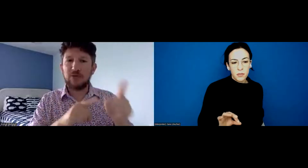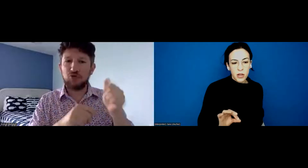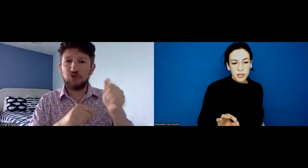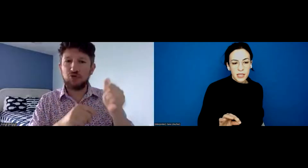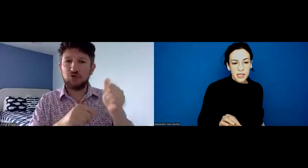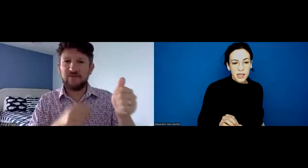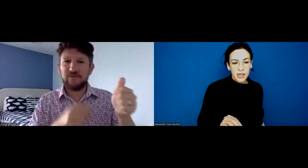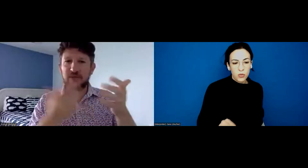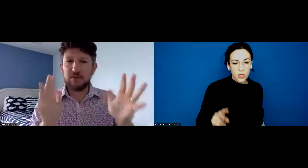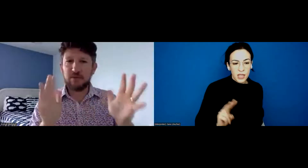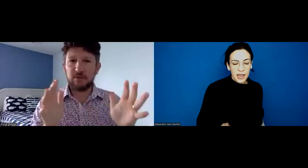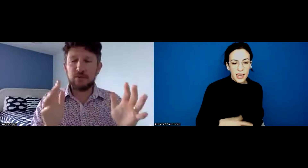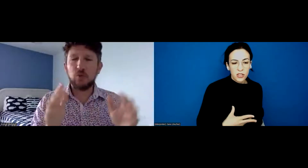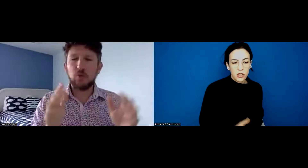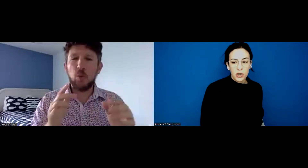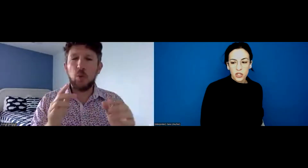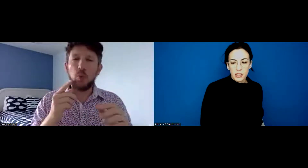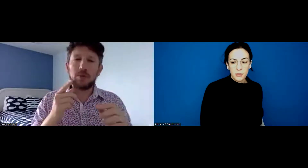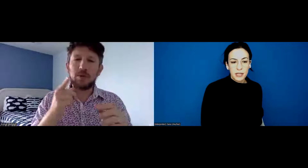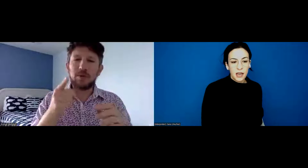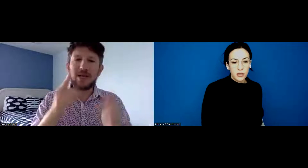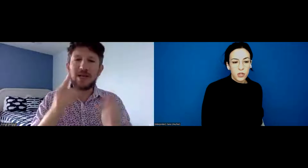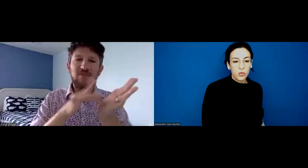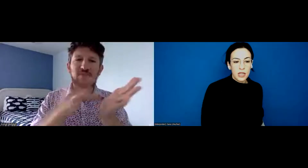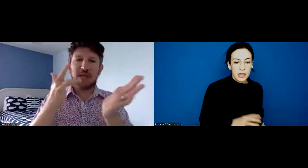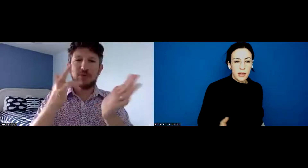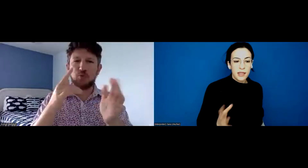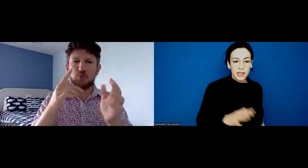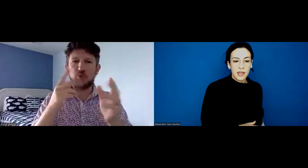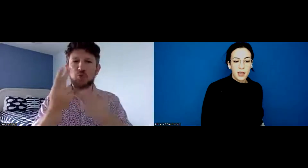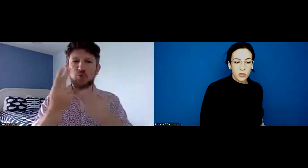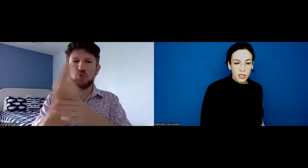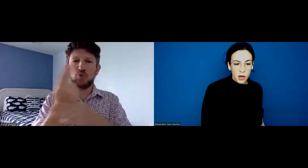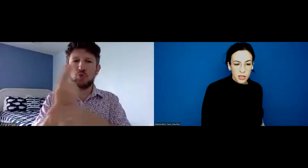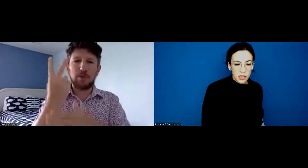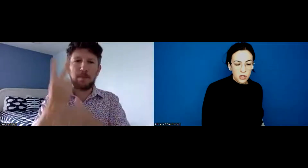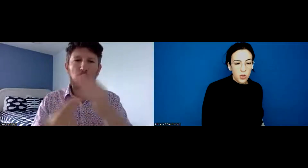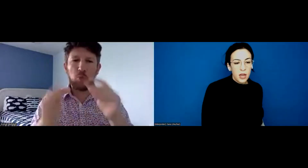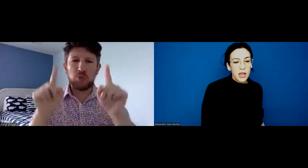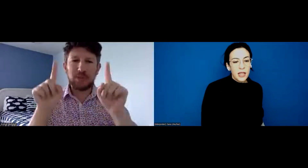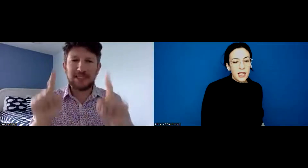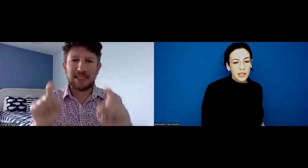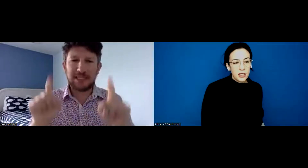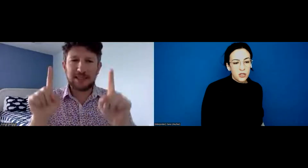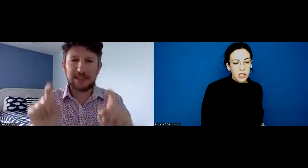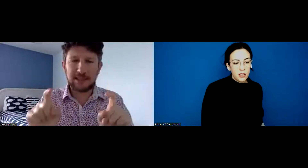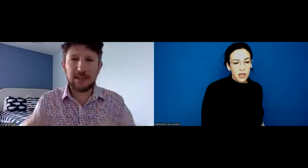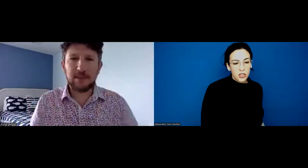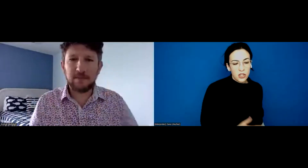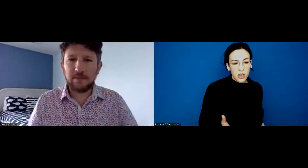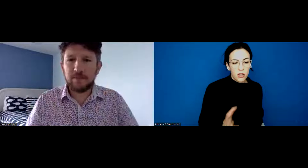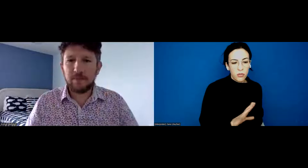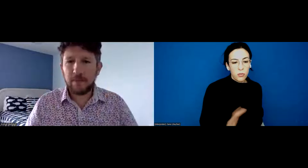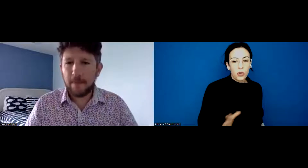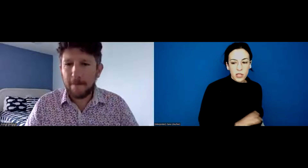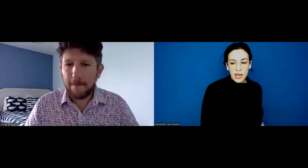is better because they can read and answer the questions themselves. So read them and then sign their responses. So that lets you take